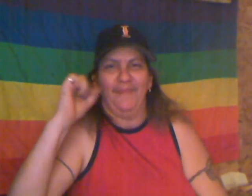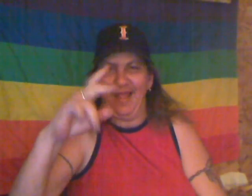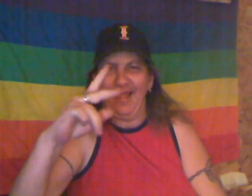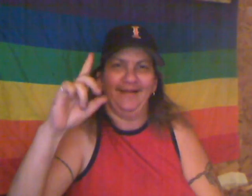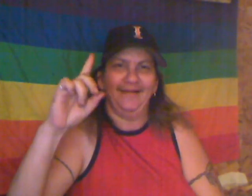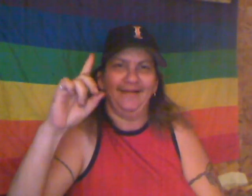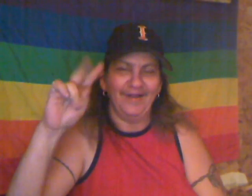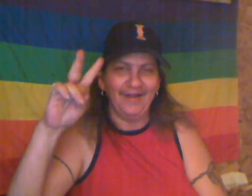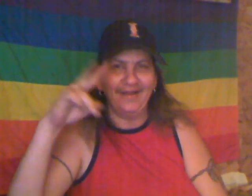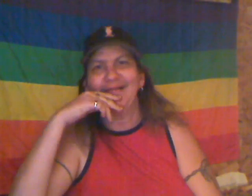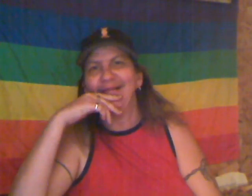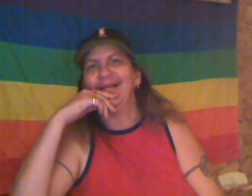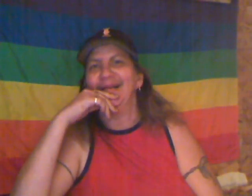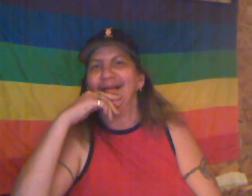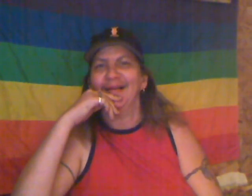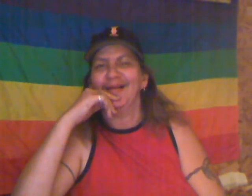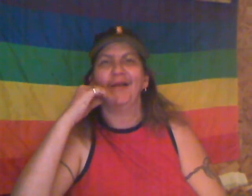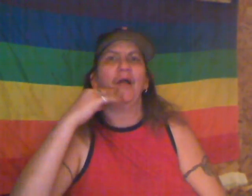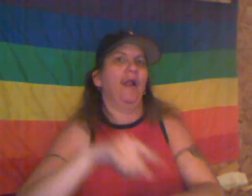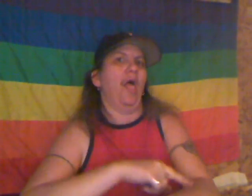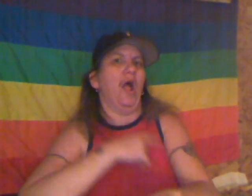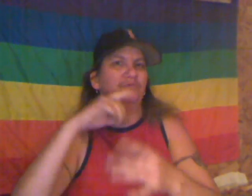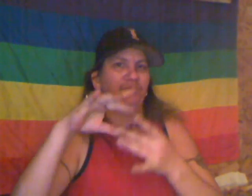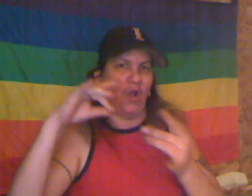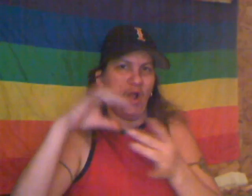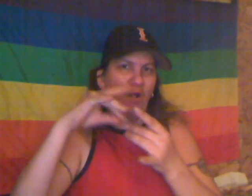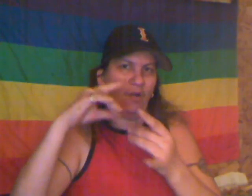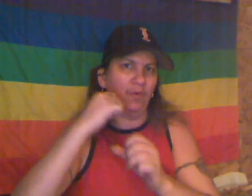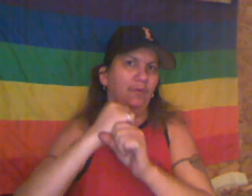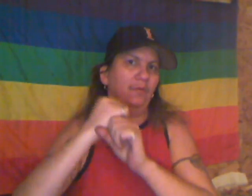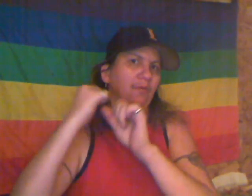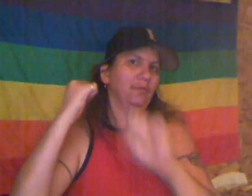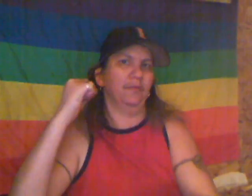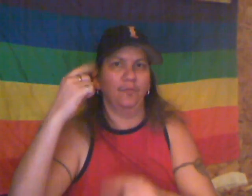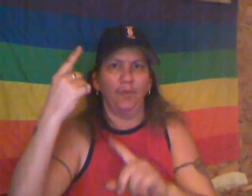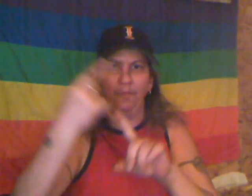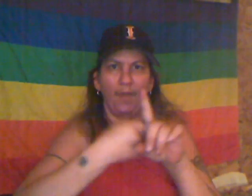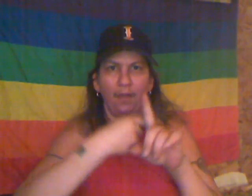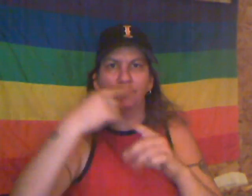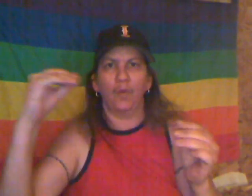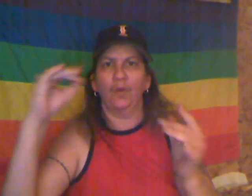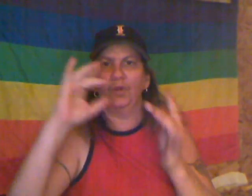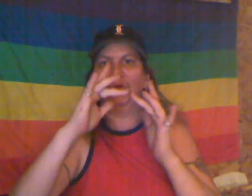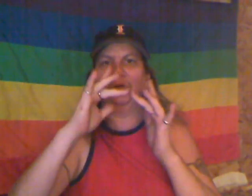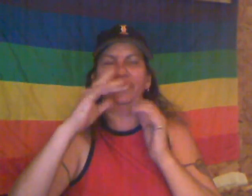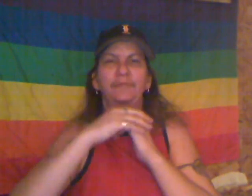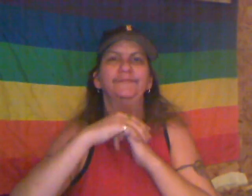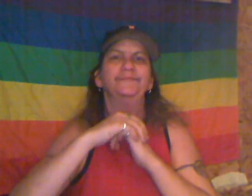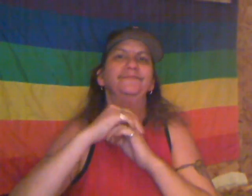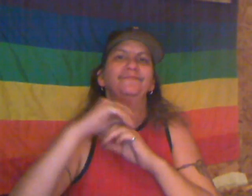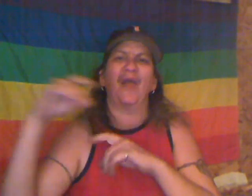So what about all those amazing images from Hubble? Like this one here. To me and my untrained eyes, it's like a falling